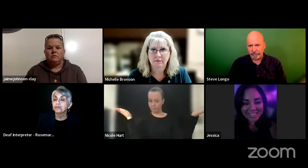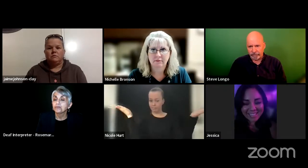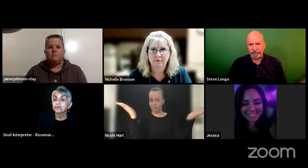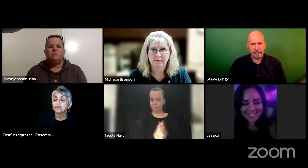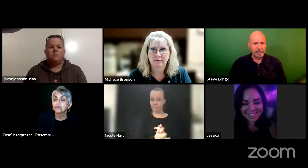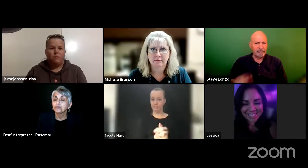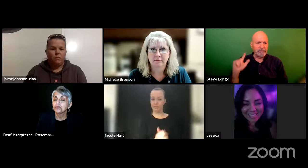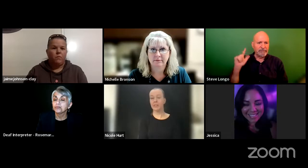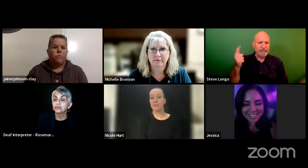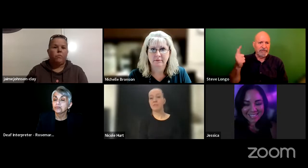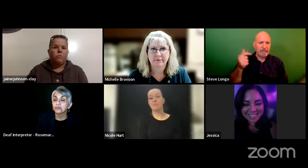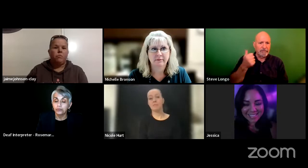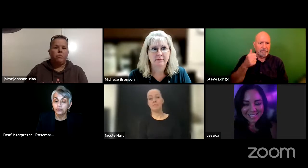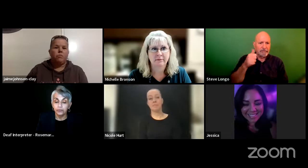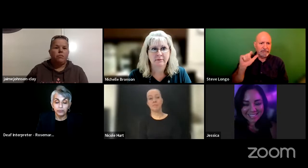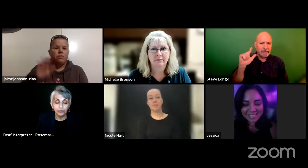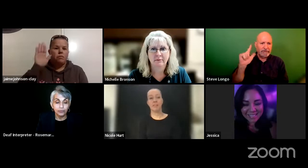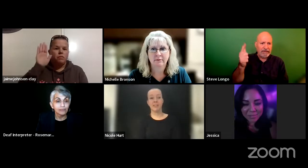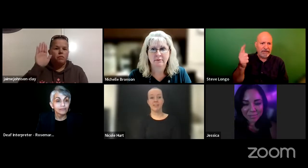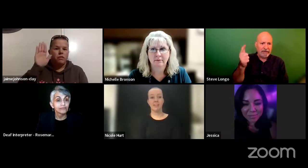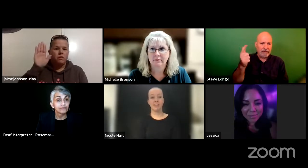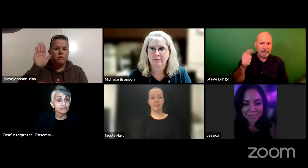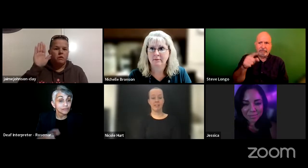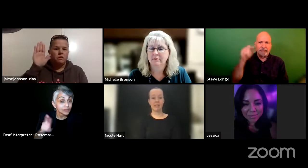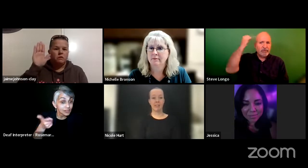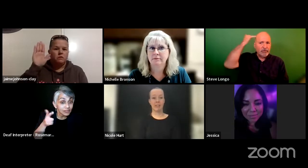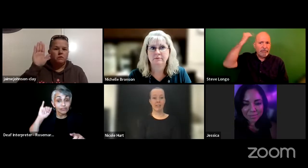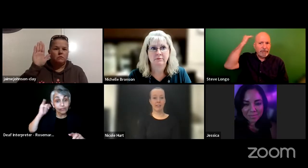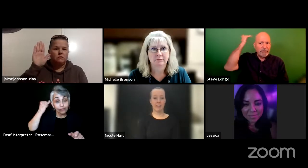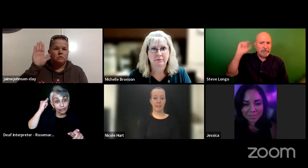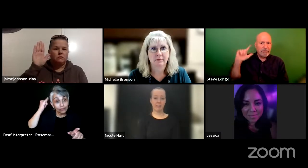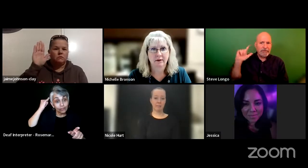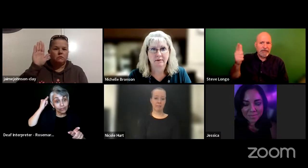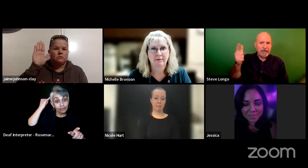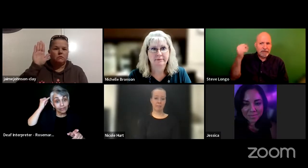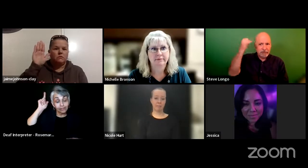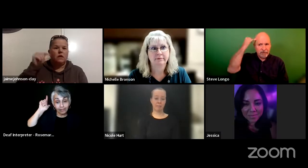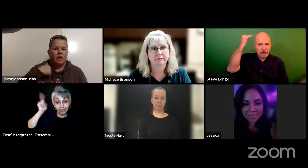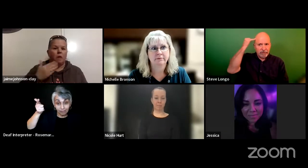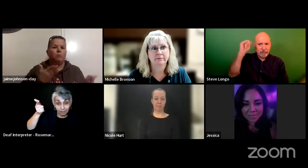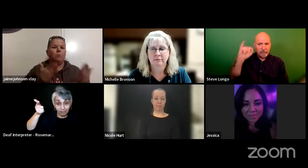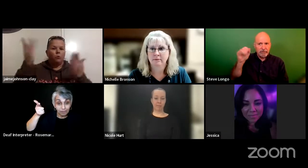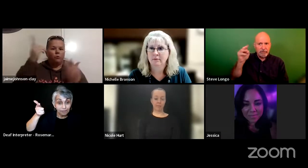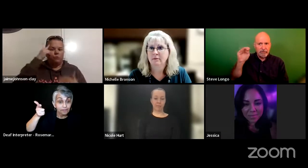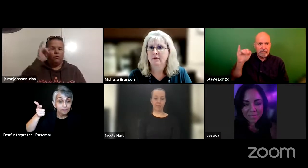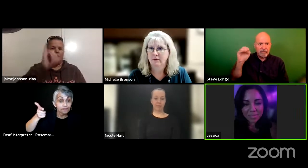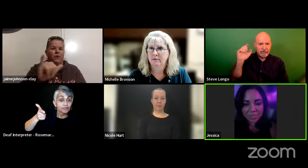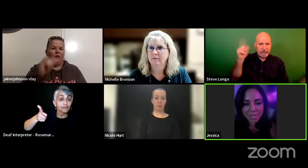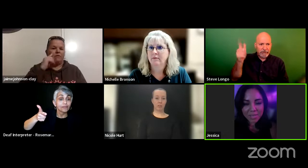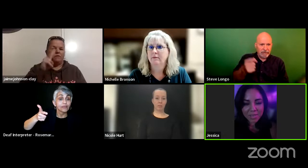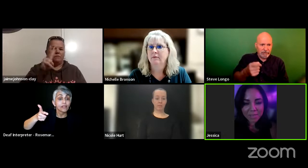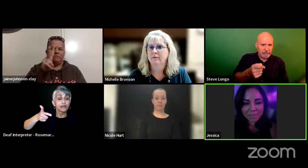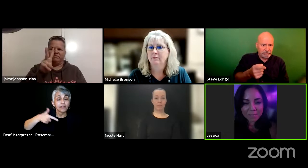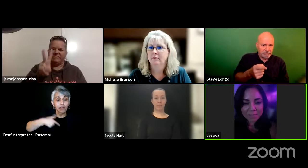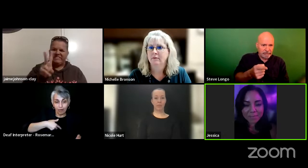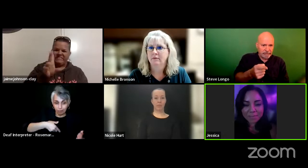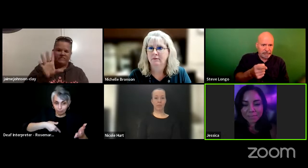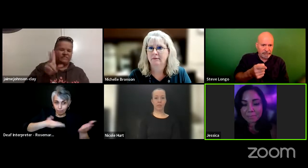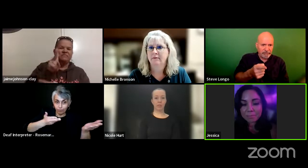and move to do the food for the Valley Deaf Festival. I guess I'll second